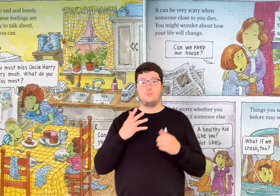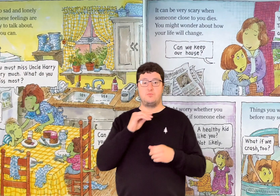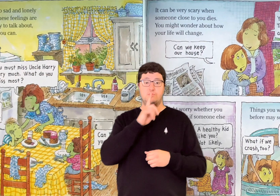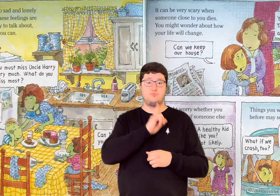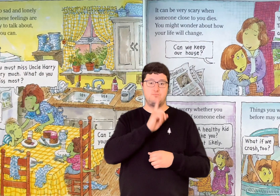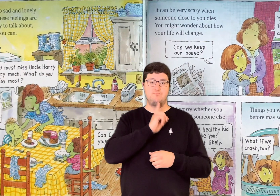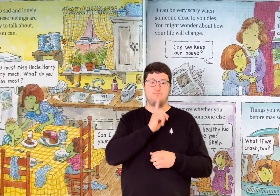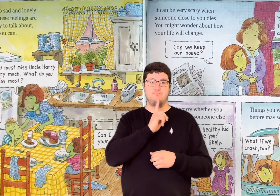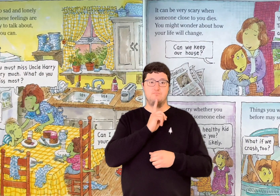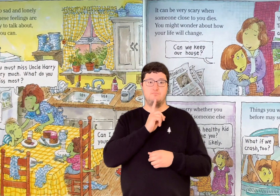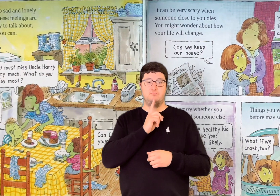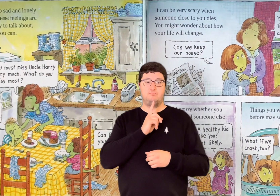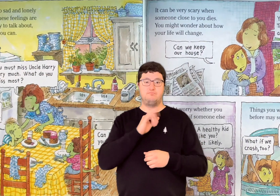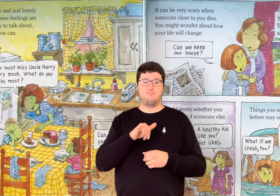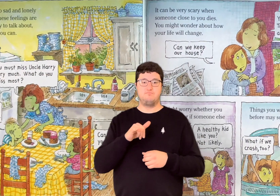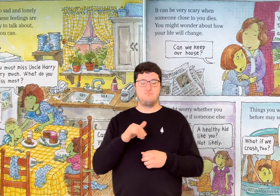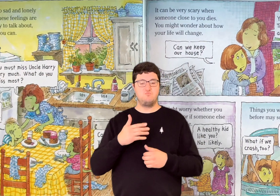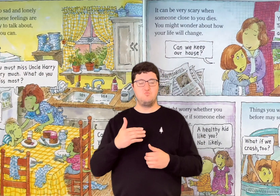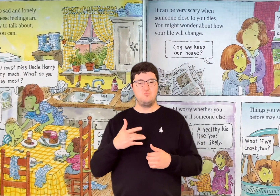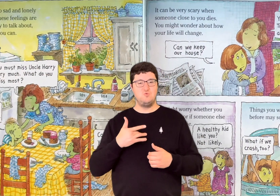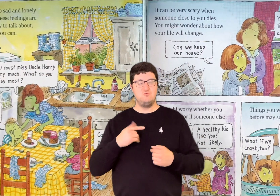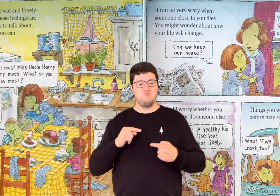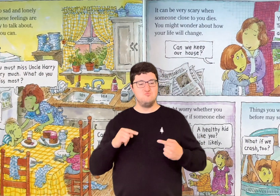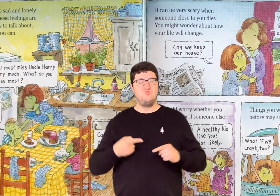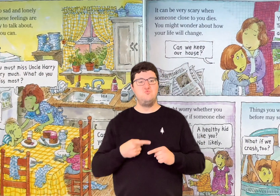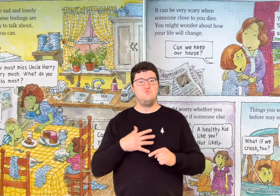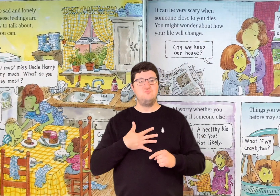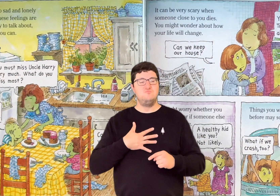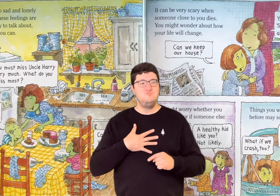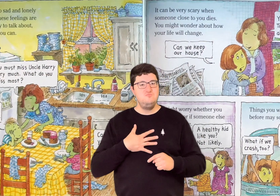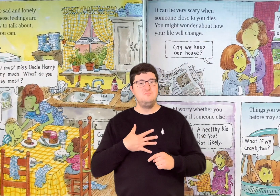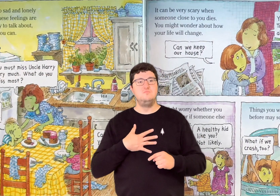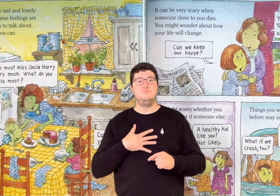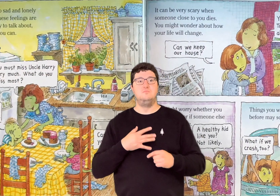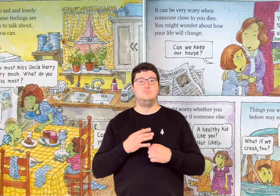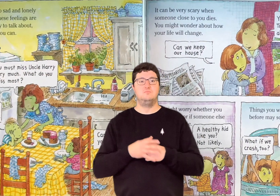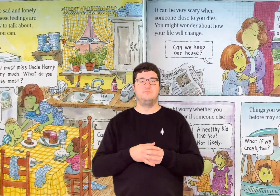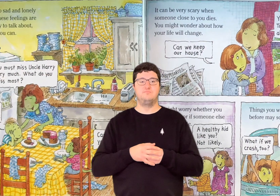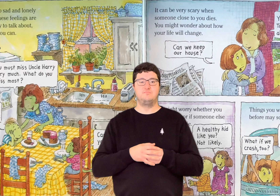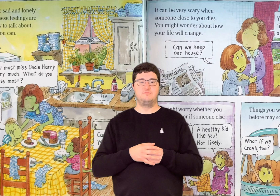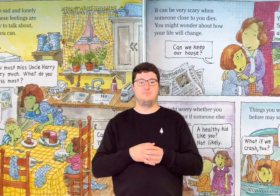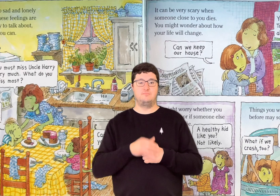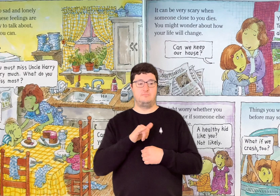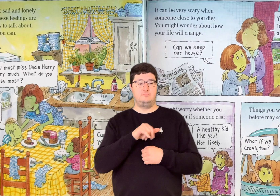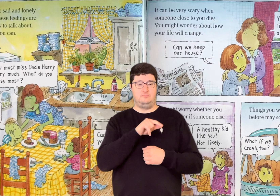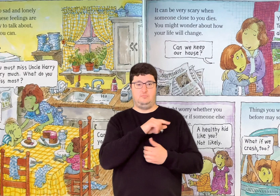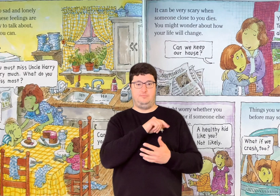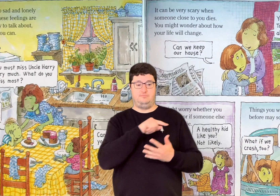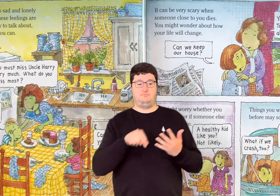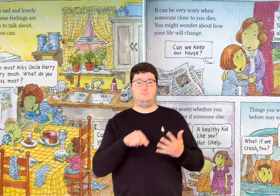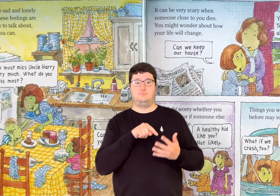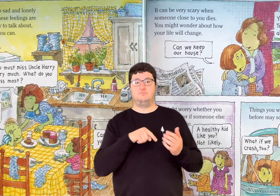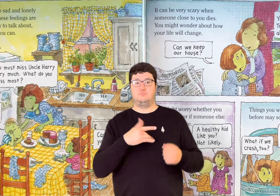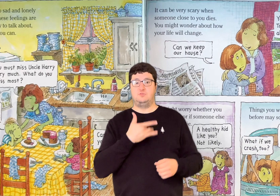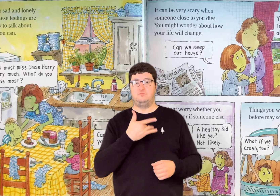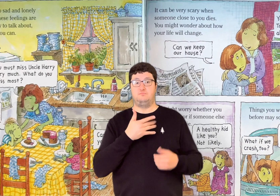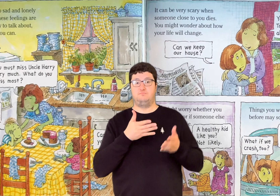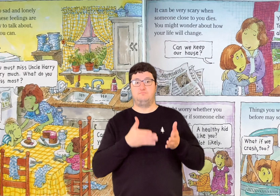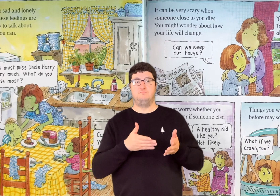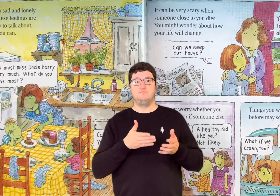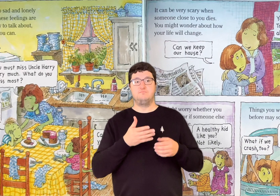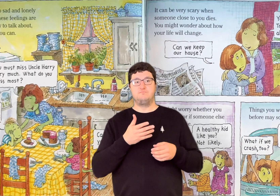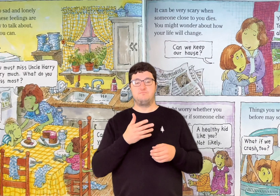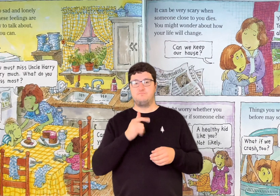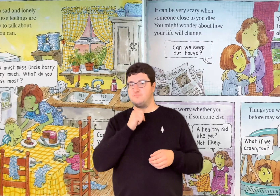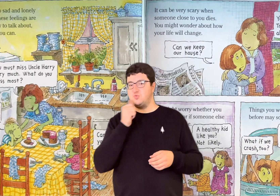You may feel so sad and lonely that it hurts. These feelings are not always easy to talk about, but it always helps if you